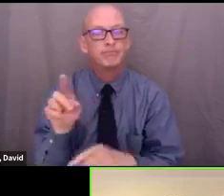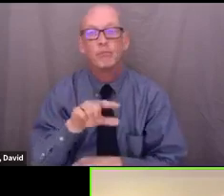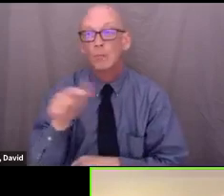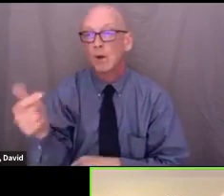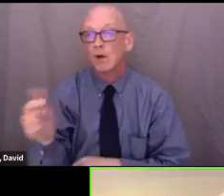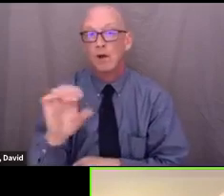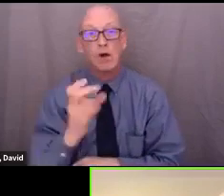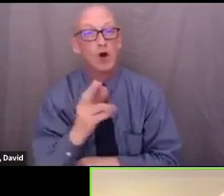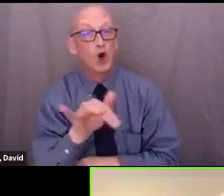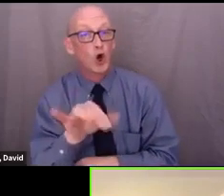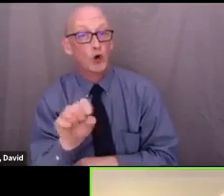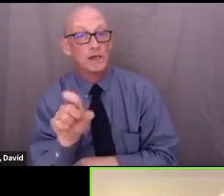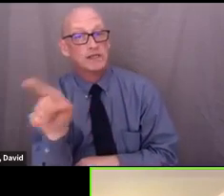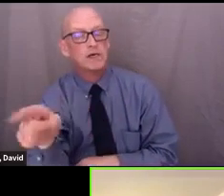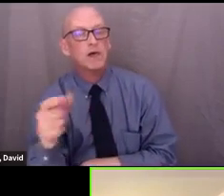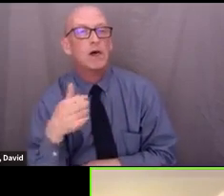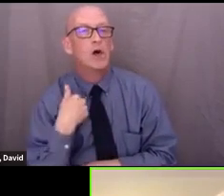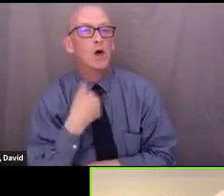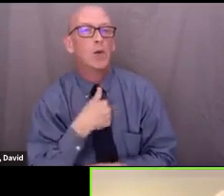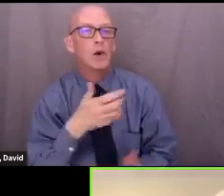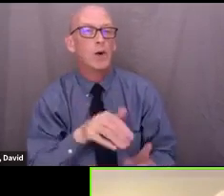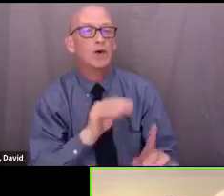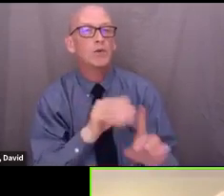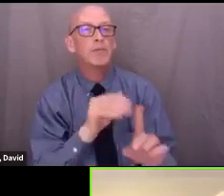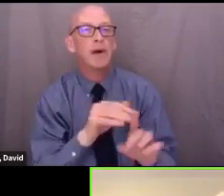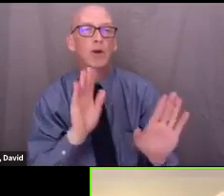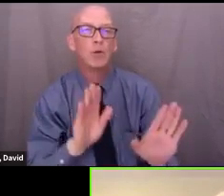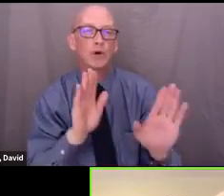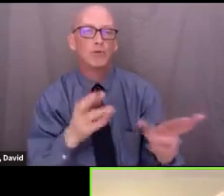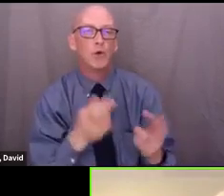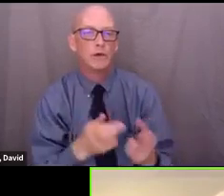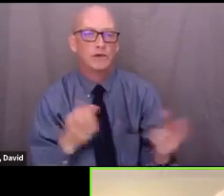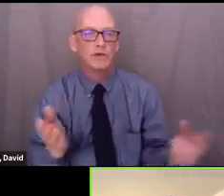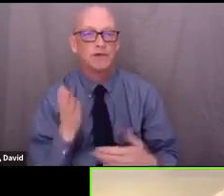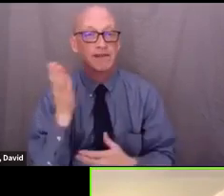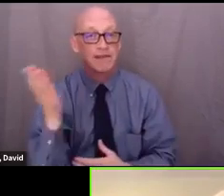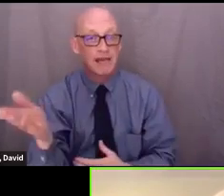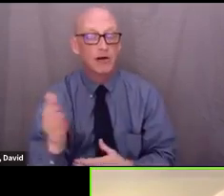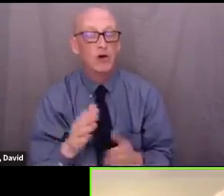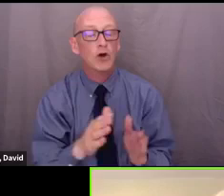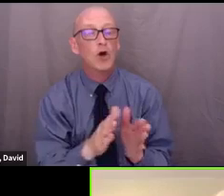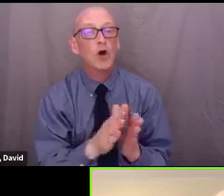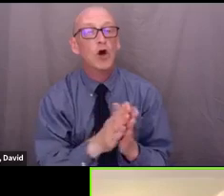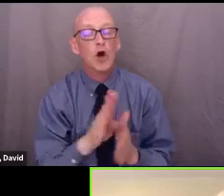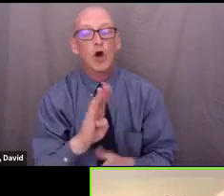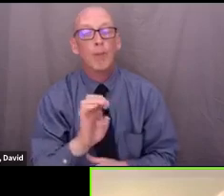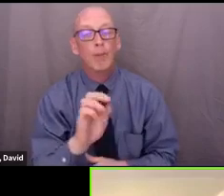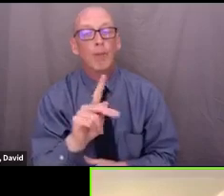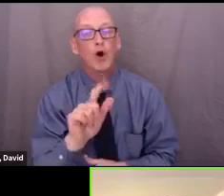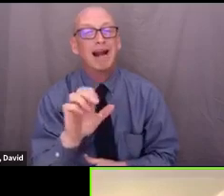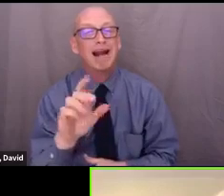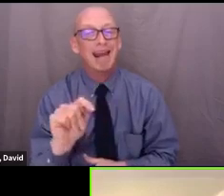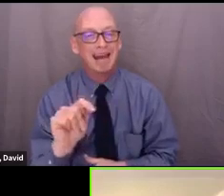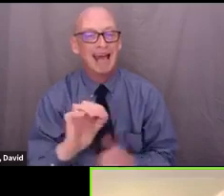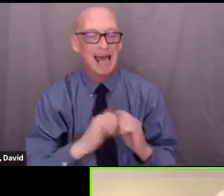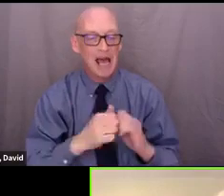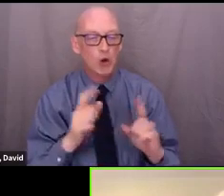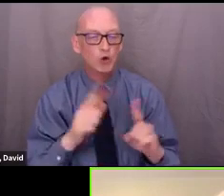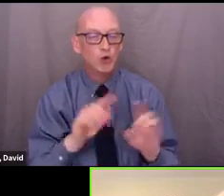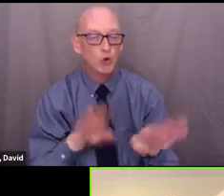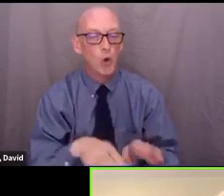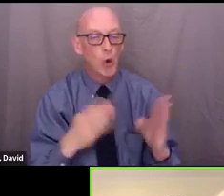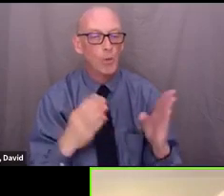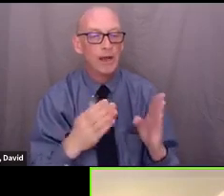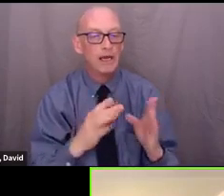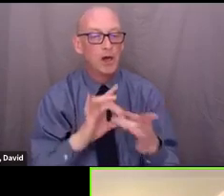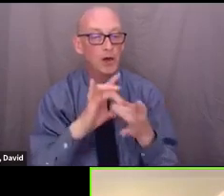that guideline, it's a wonderful resource. It's a booklet on how to reopen under COVID-19 and the new